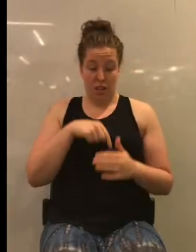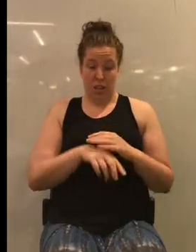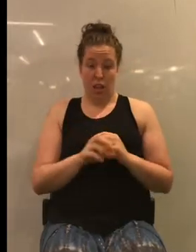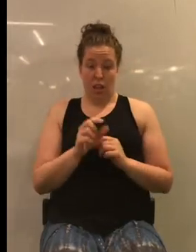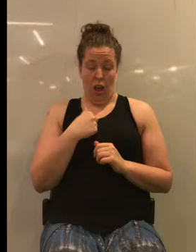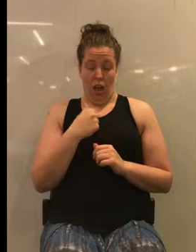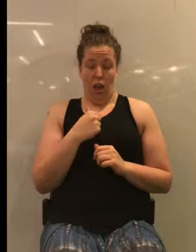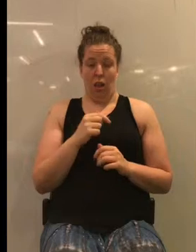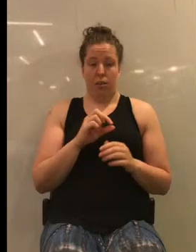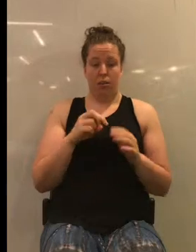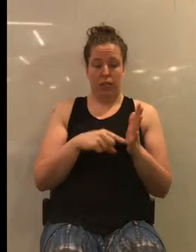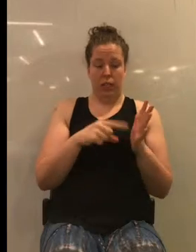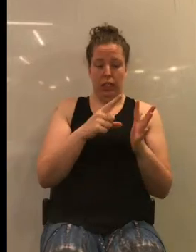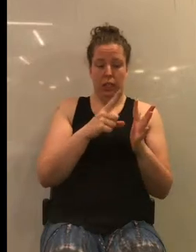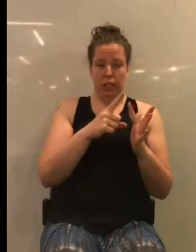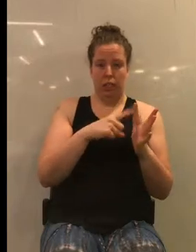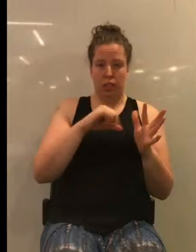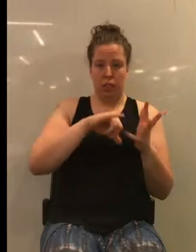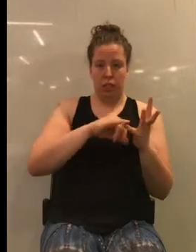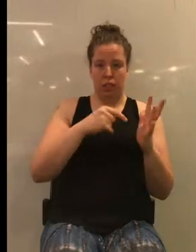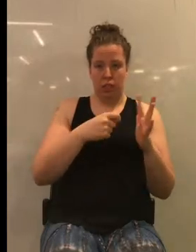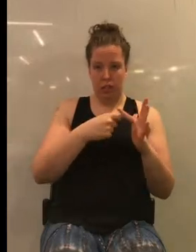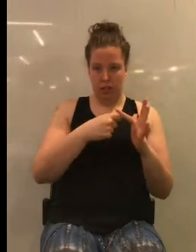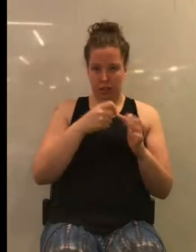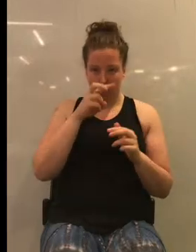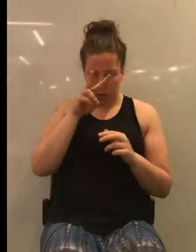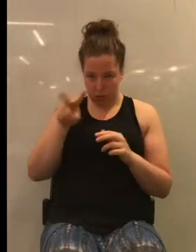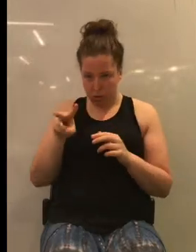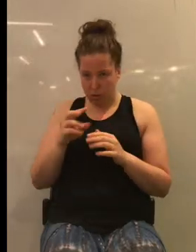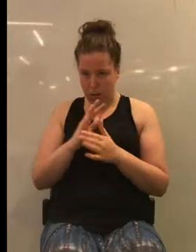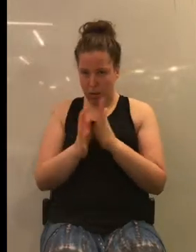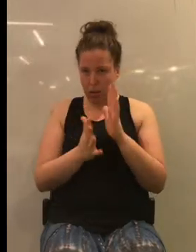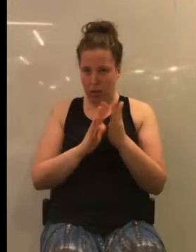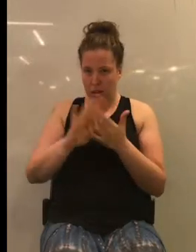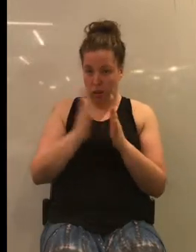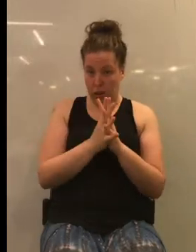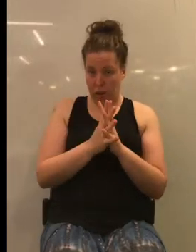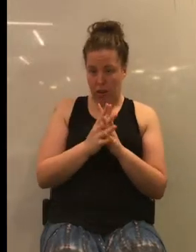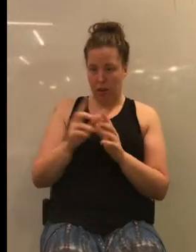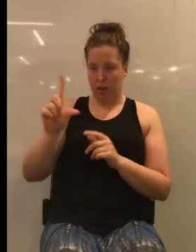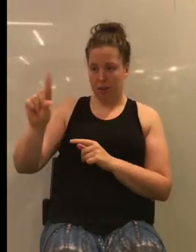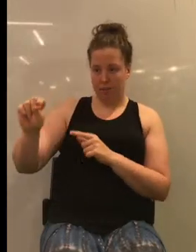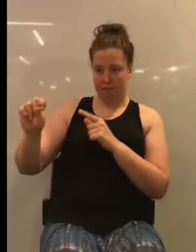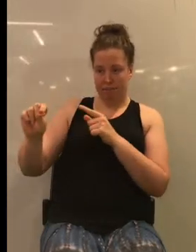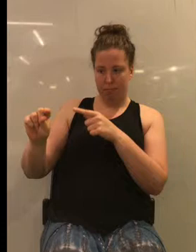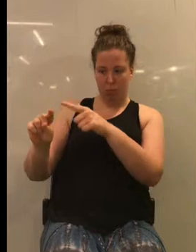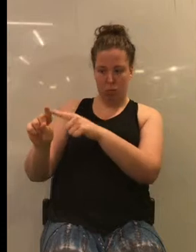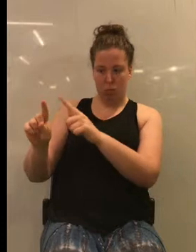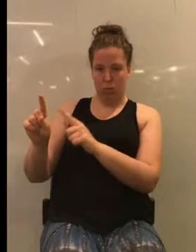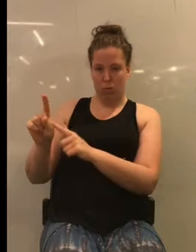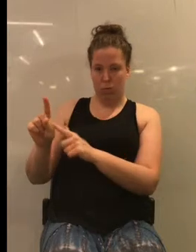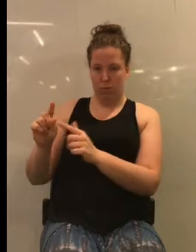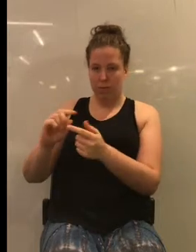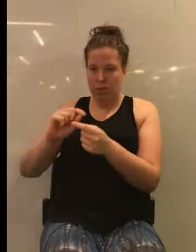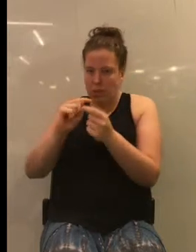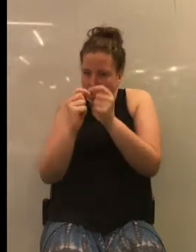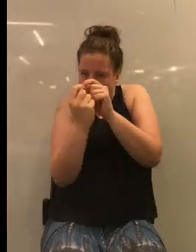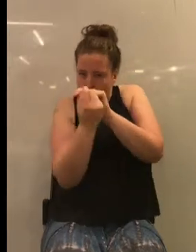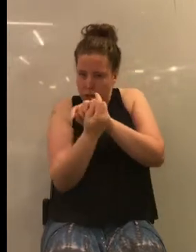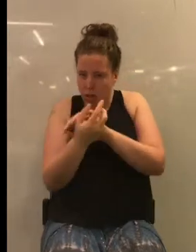In our task, we saw cases of this, like how 11, which is a two-fingered sign, changed